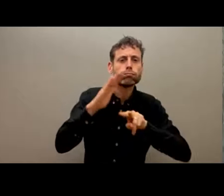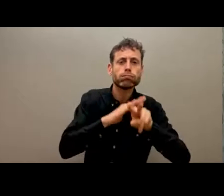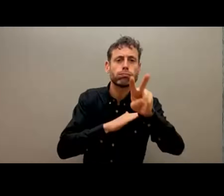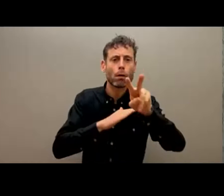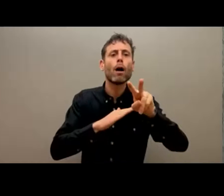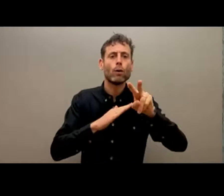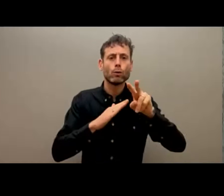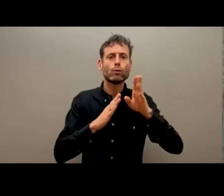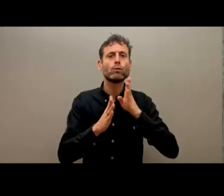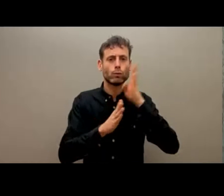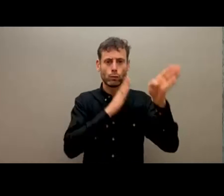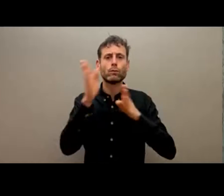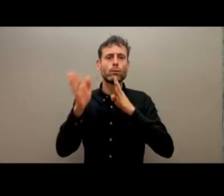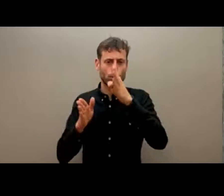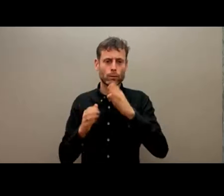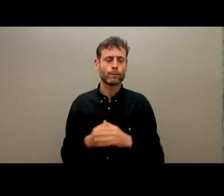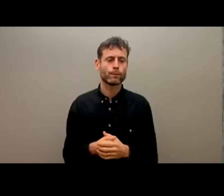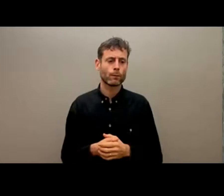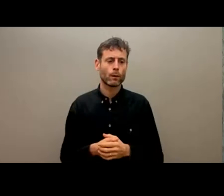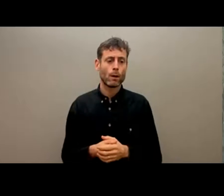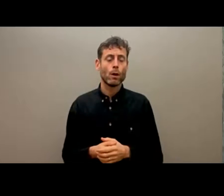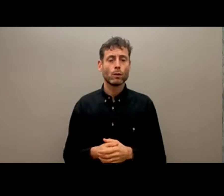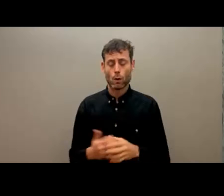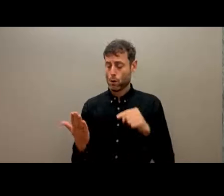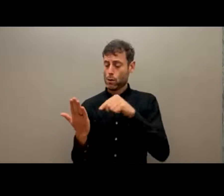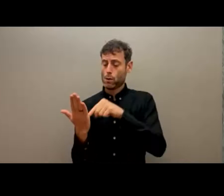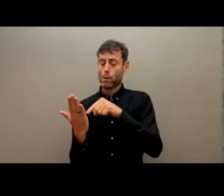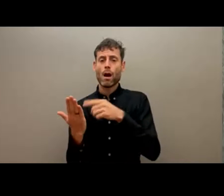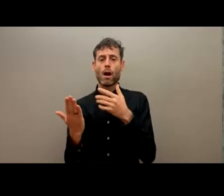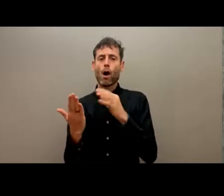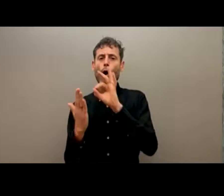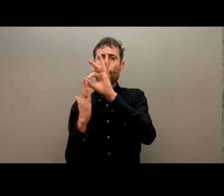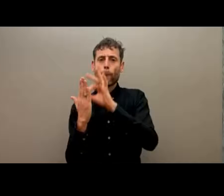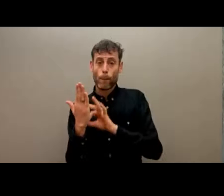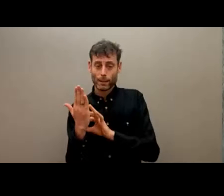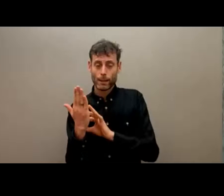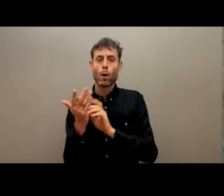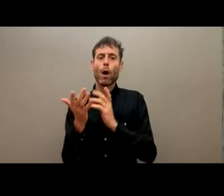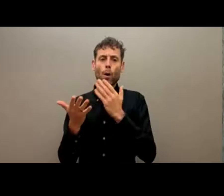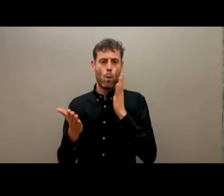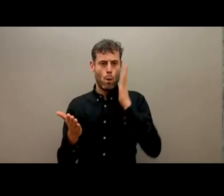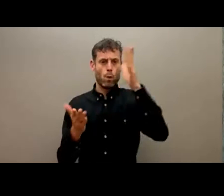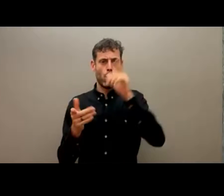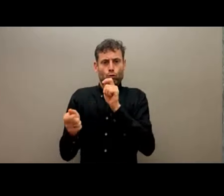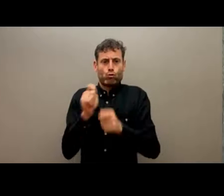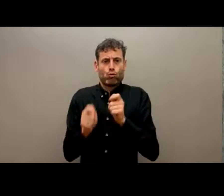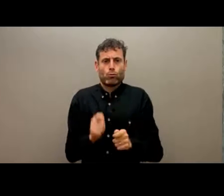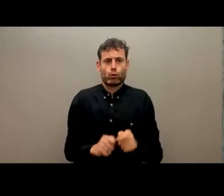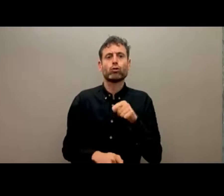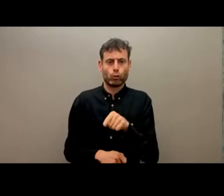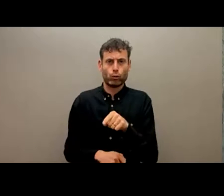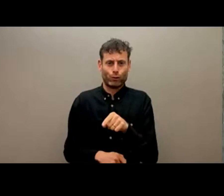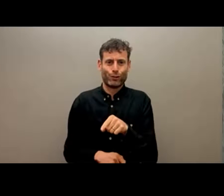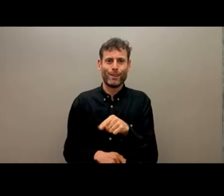there that were proposed by the consultants who came in after the reflections on what's happening in Ireland,